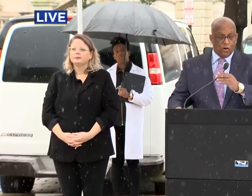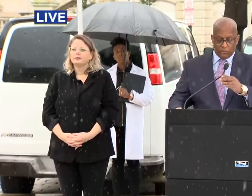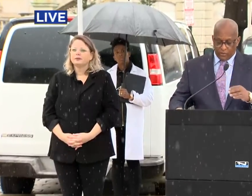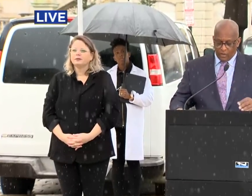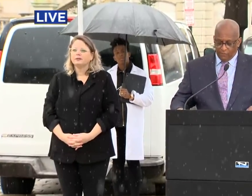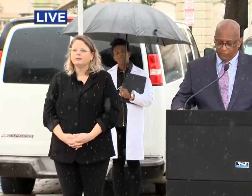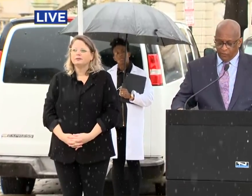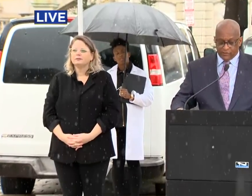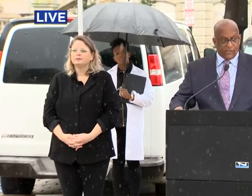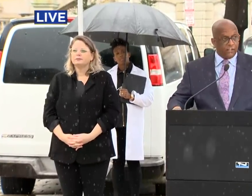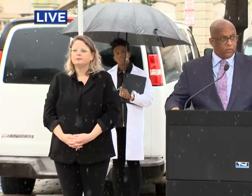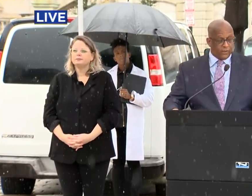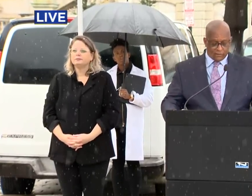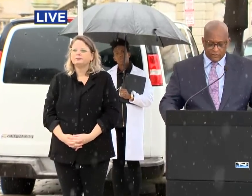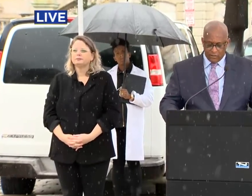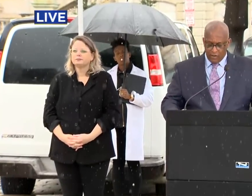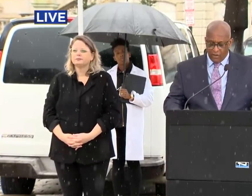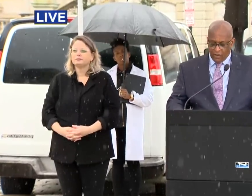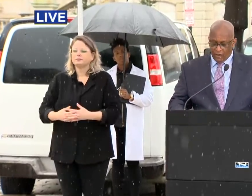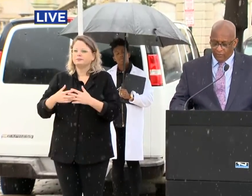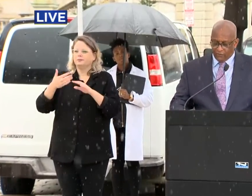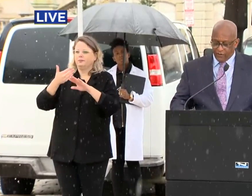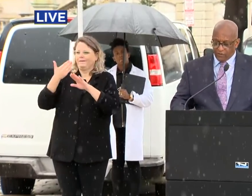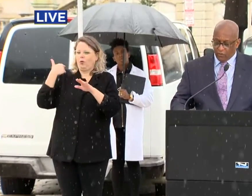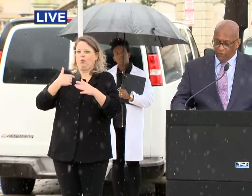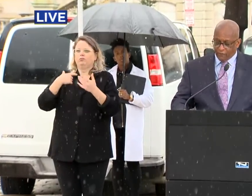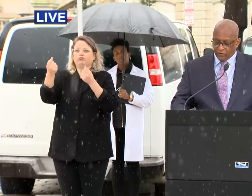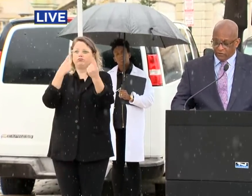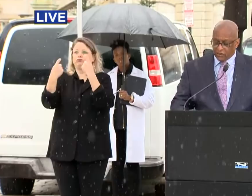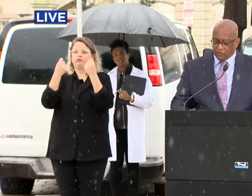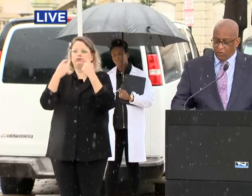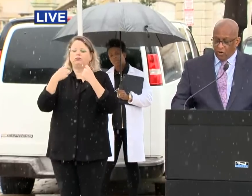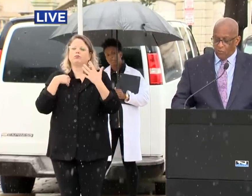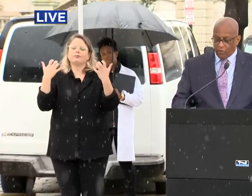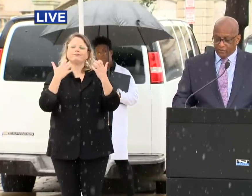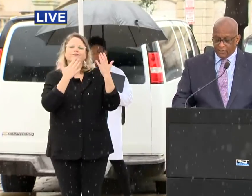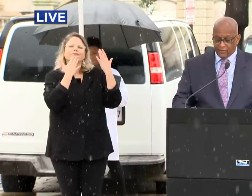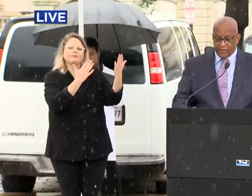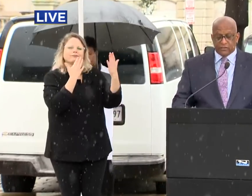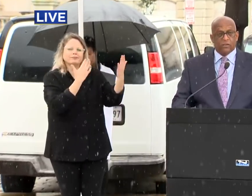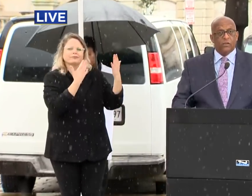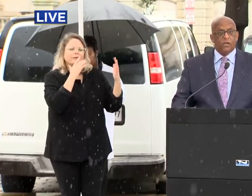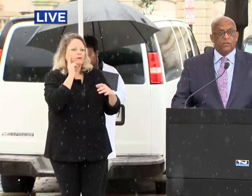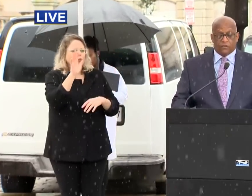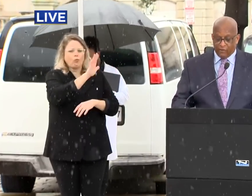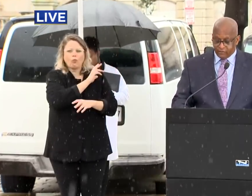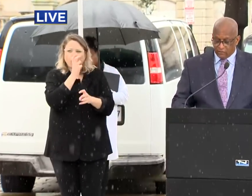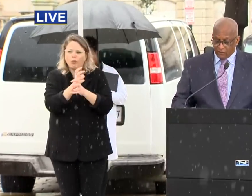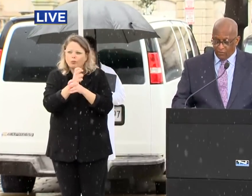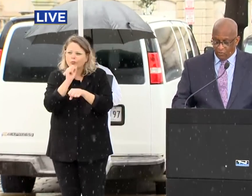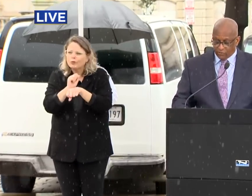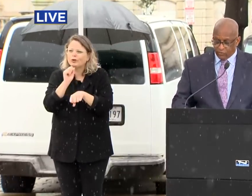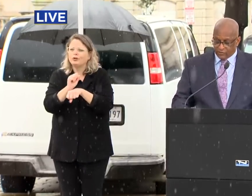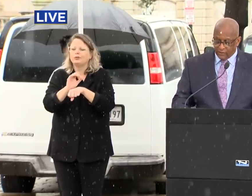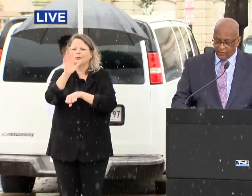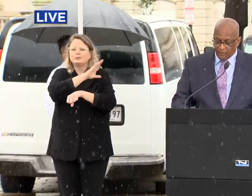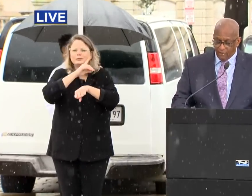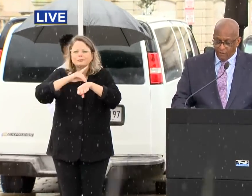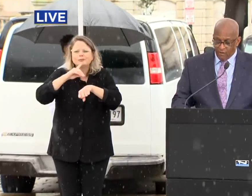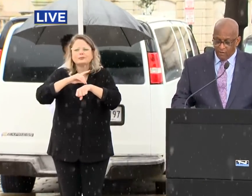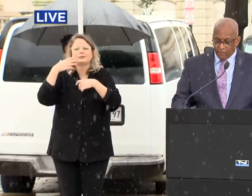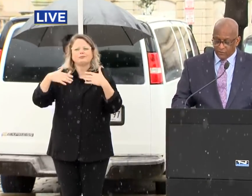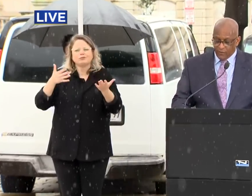First of all, before we take any questions, I want to thank you all for your continued hard work and dedication to the residents of Baltimore